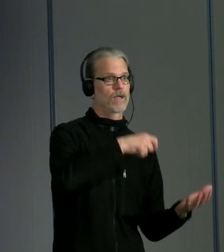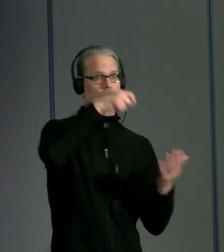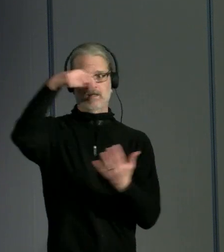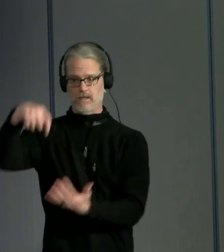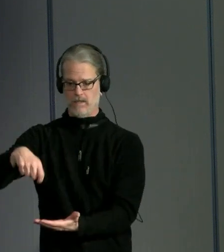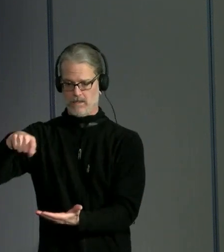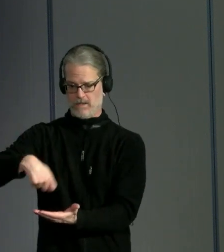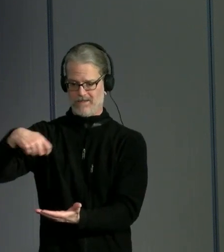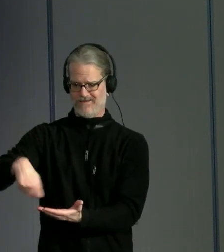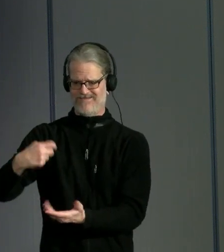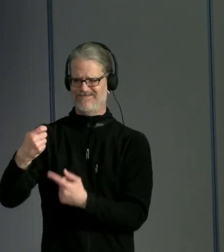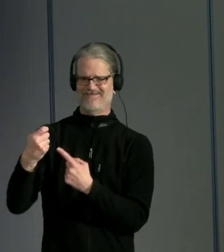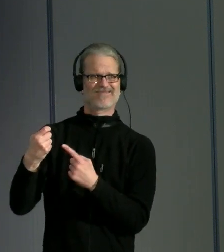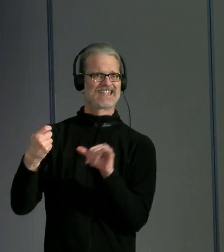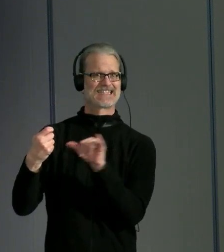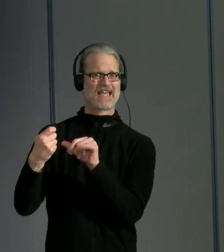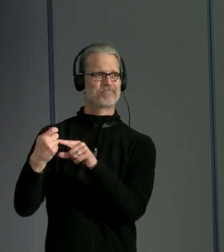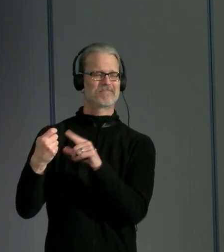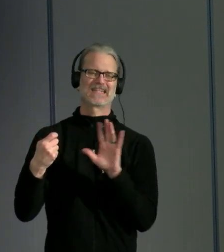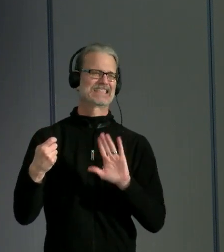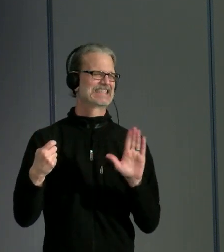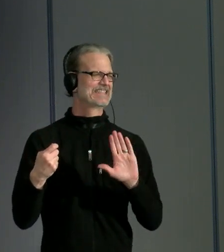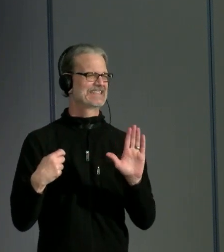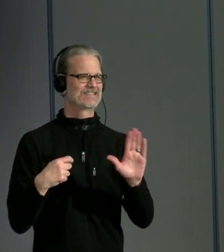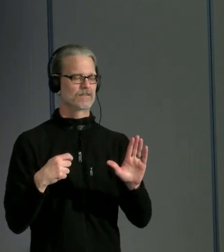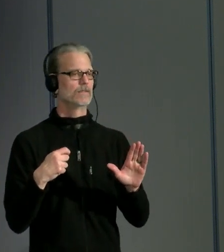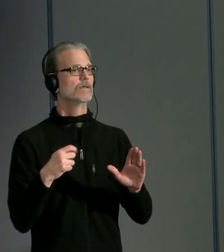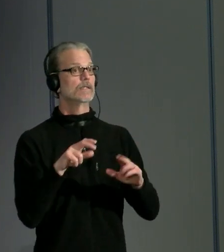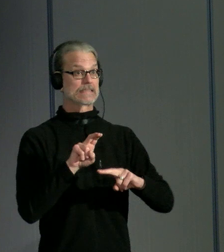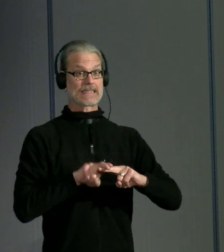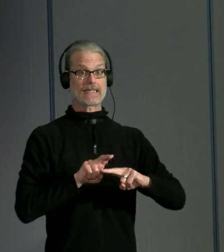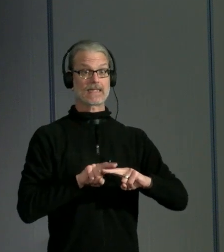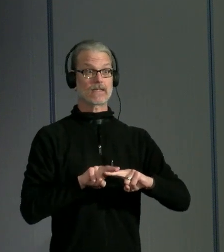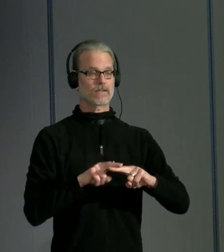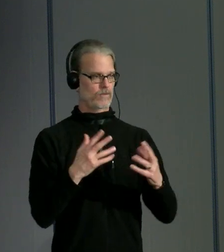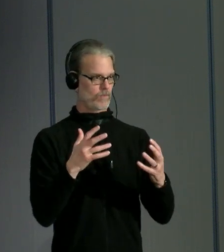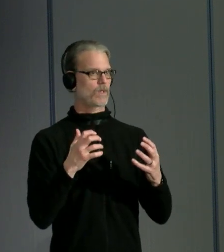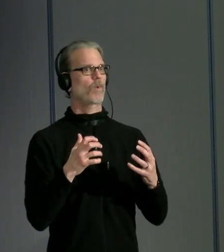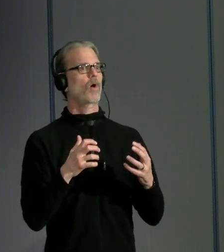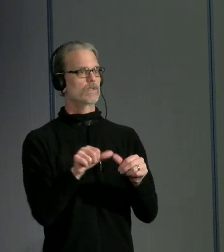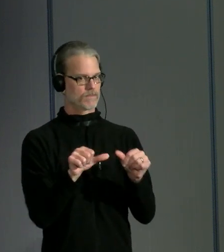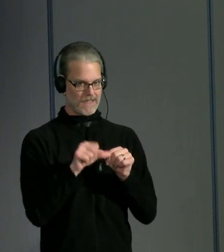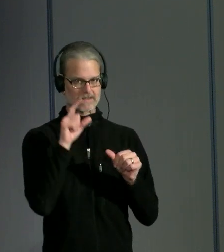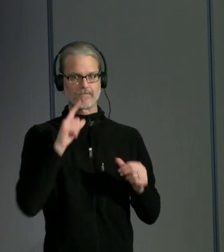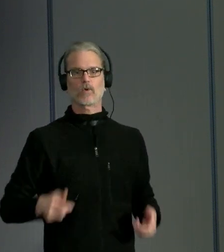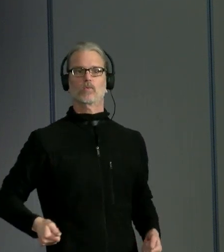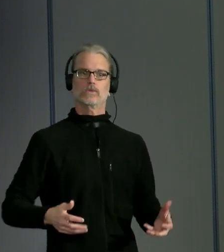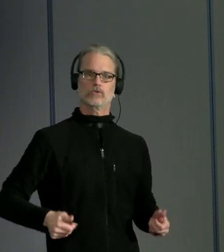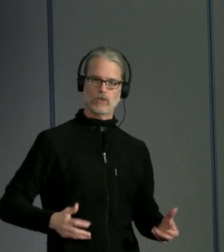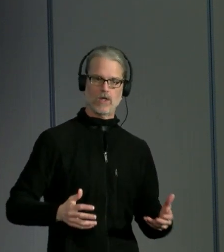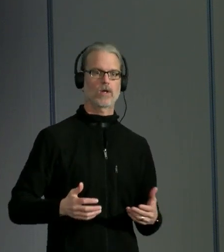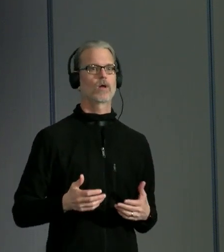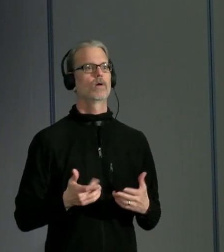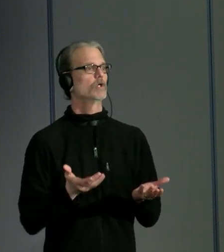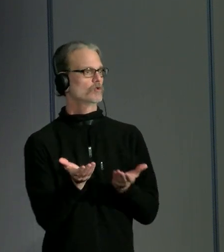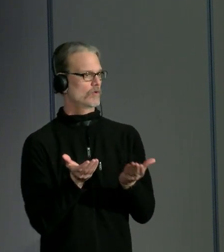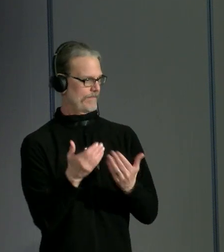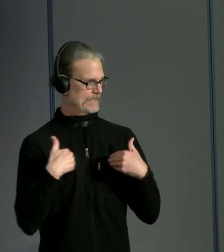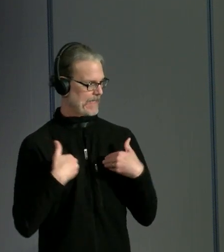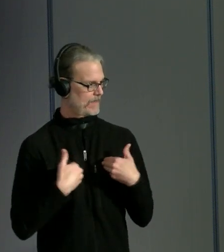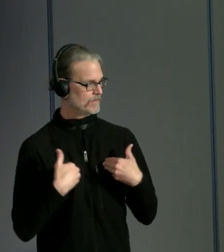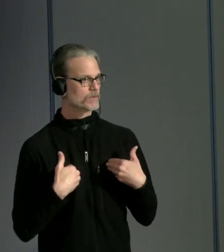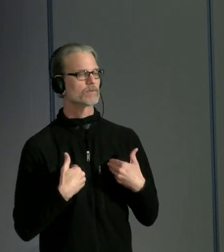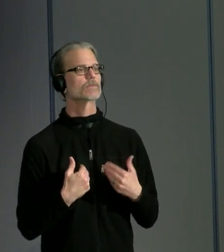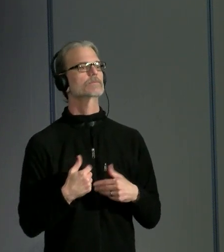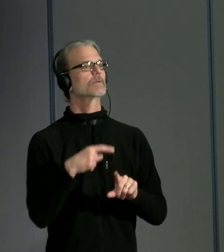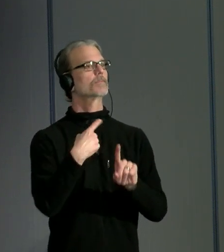negating the whole point of that. With seating mindfulness, we want to have enough space for mobility aids and service animals. And again, with